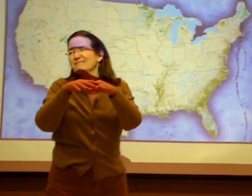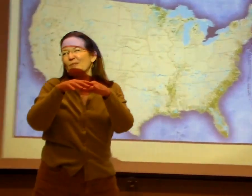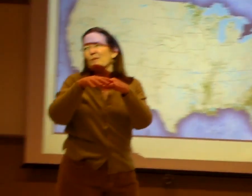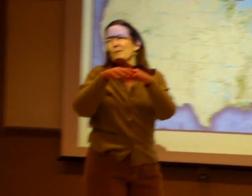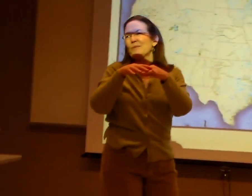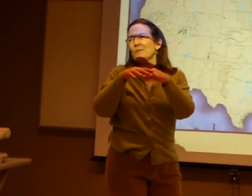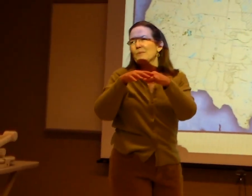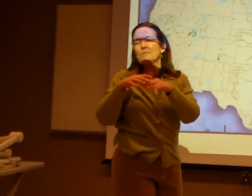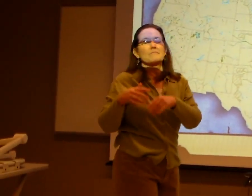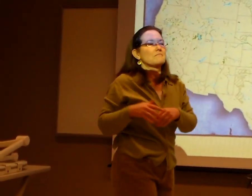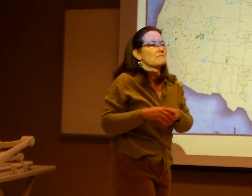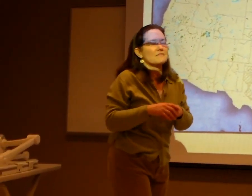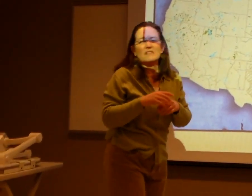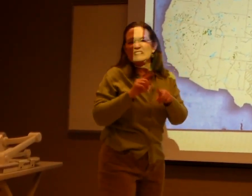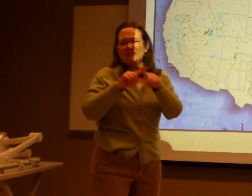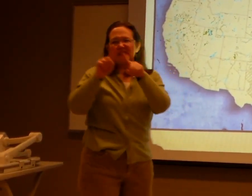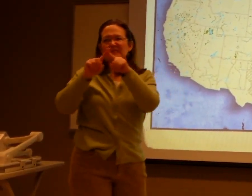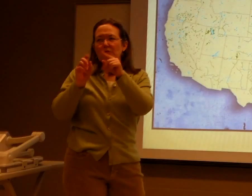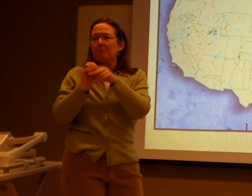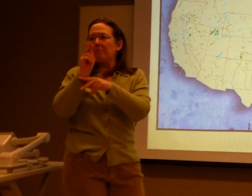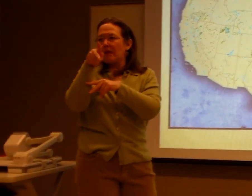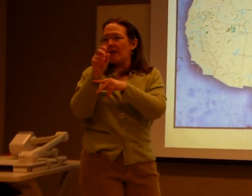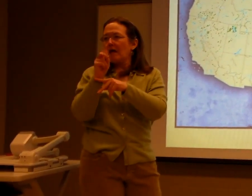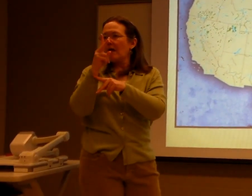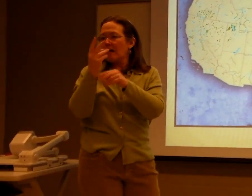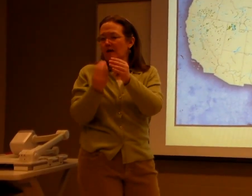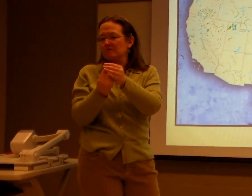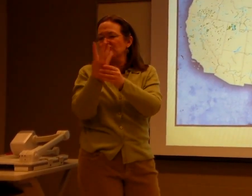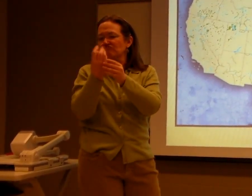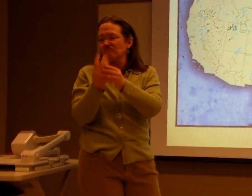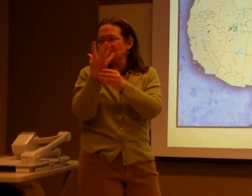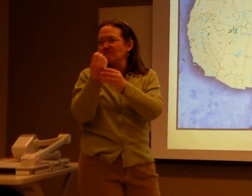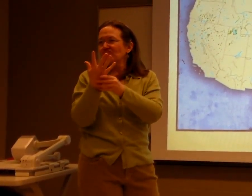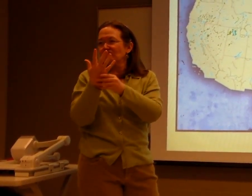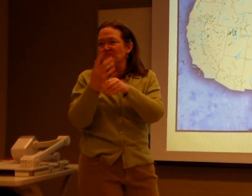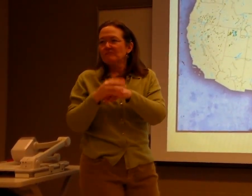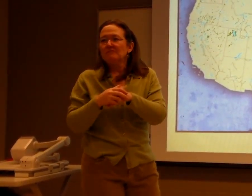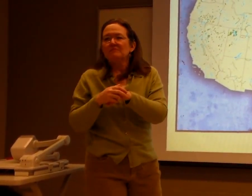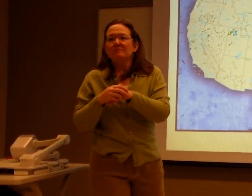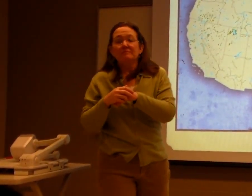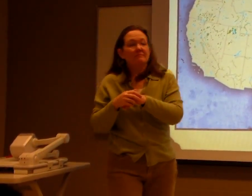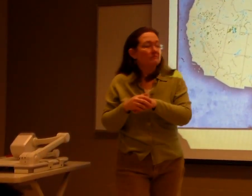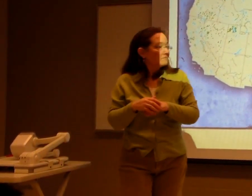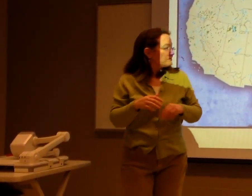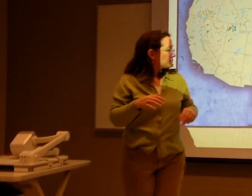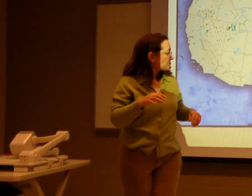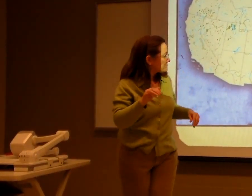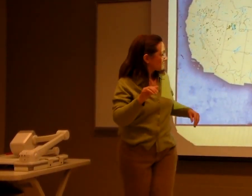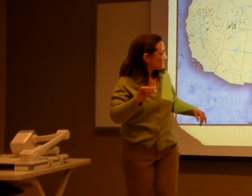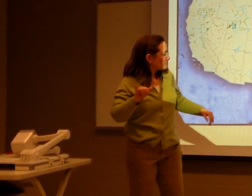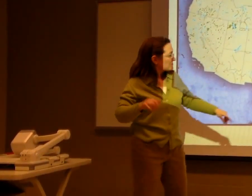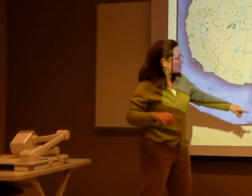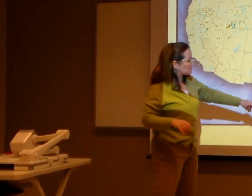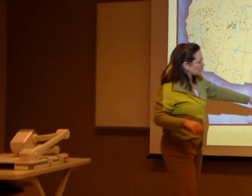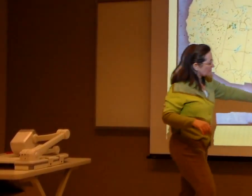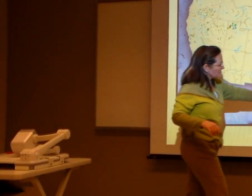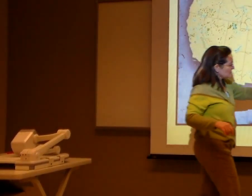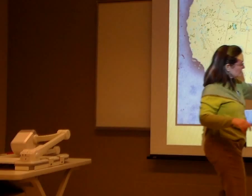It's where fresh water and salt water intertwine. It has lots of specialized plants.